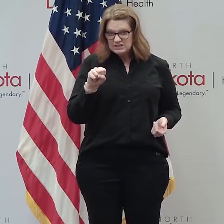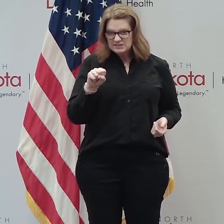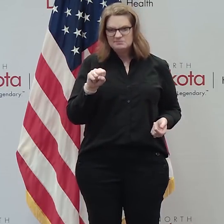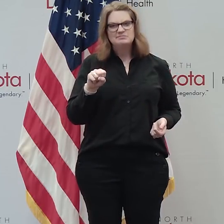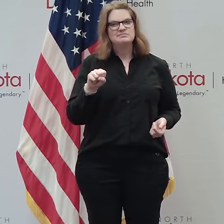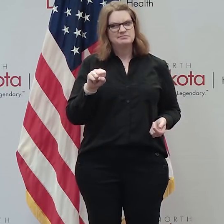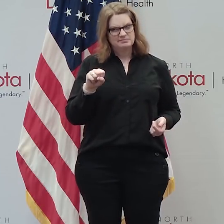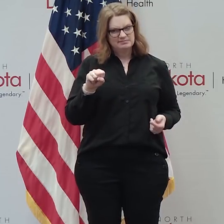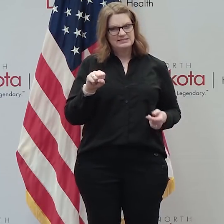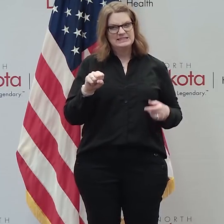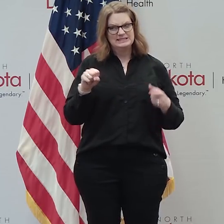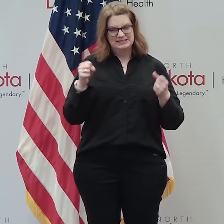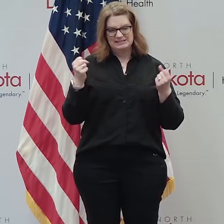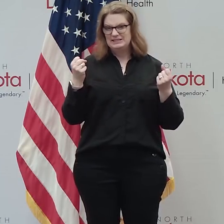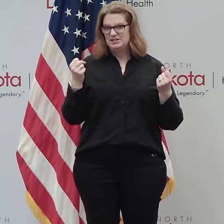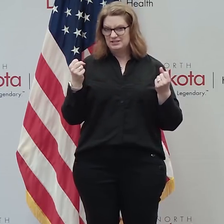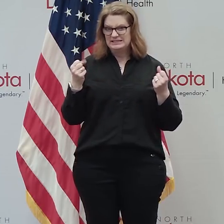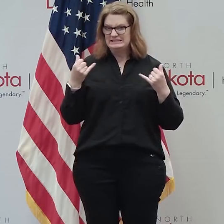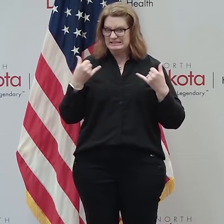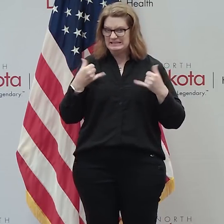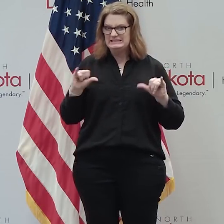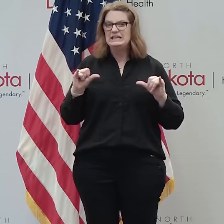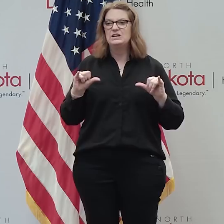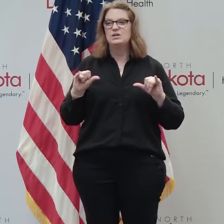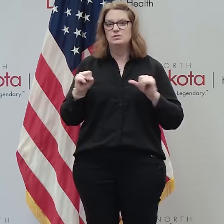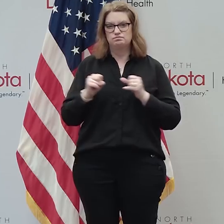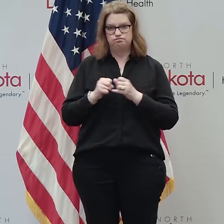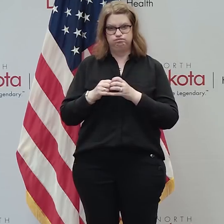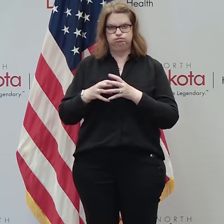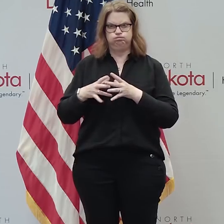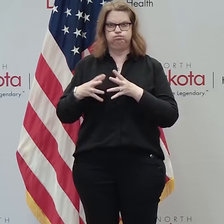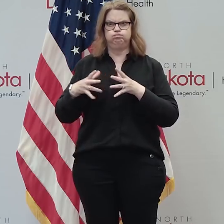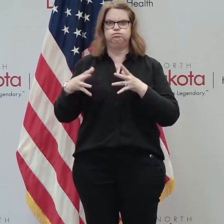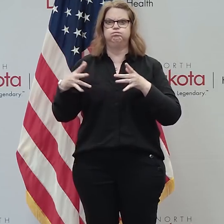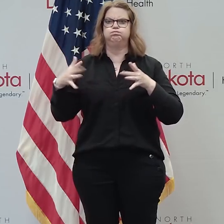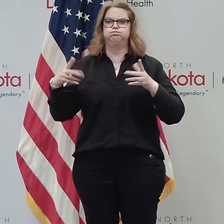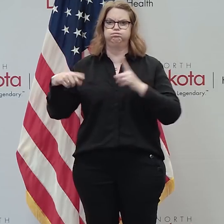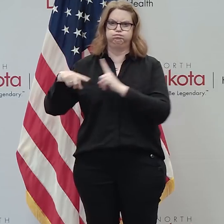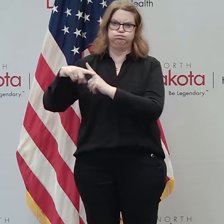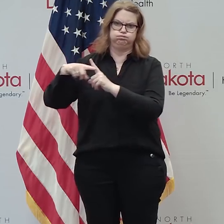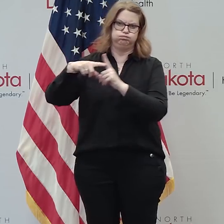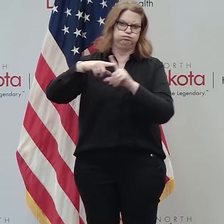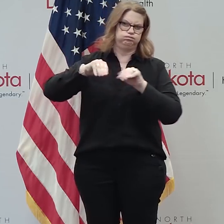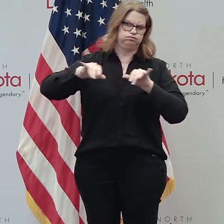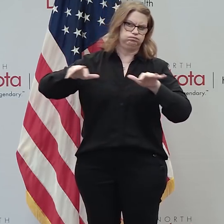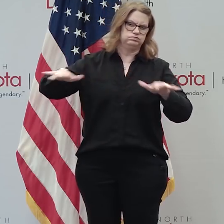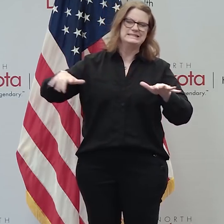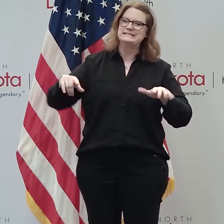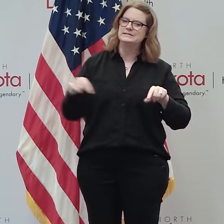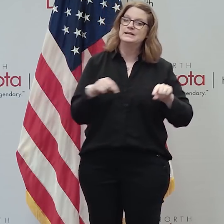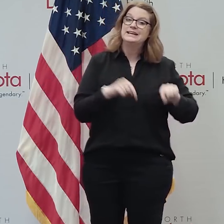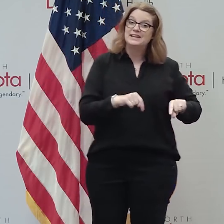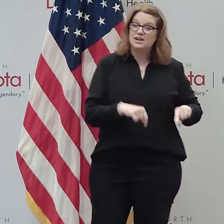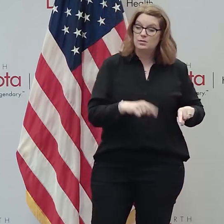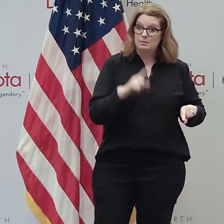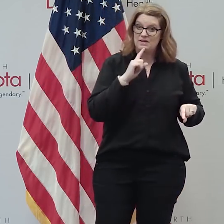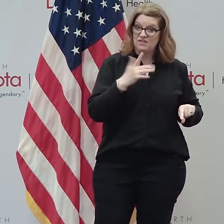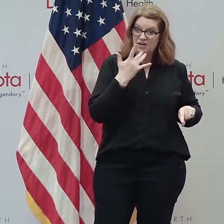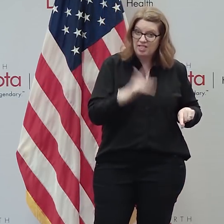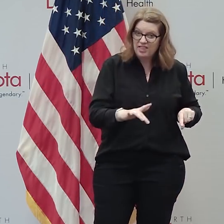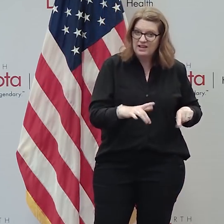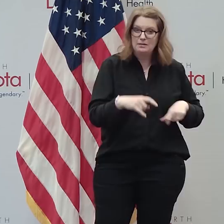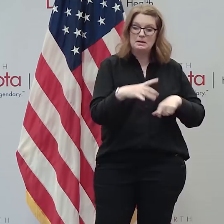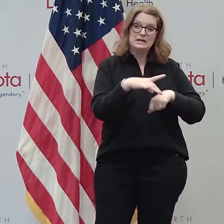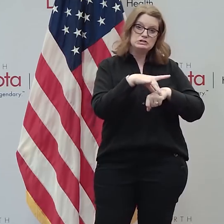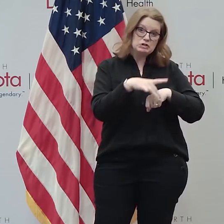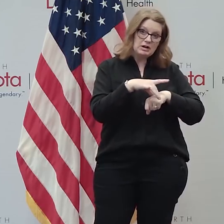in many states in this nation, still raging along. And so again, here in the good fortune that we've had both by